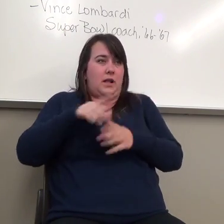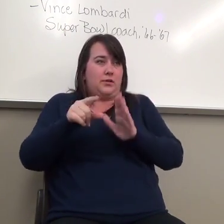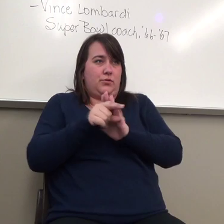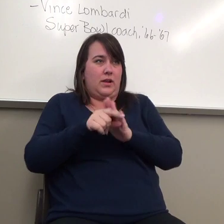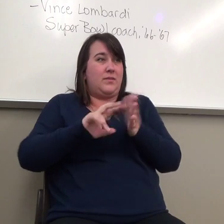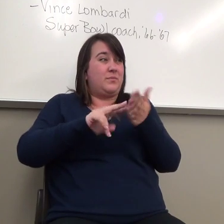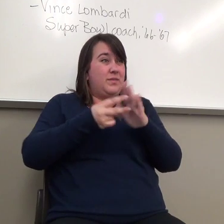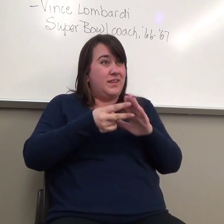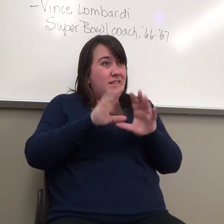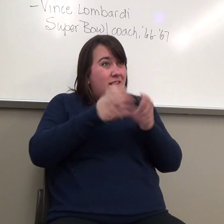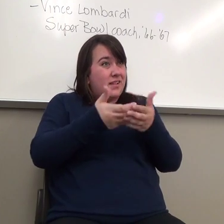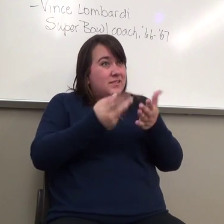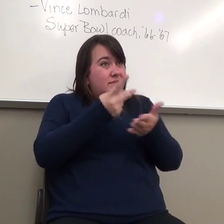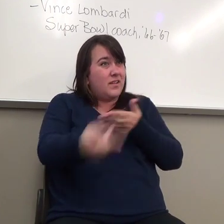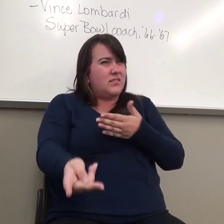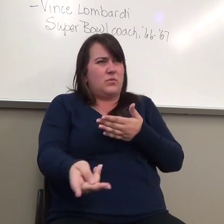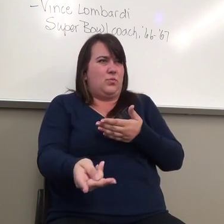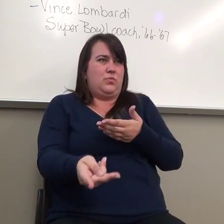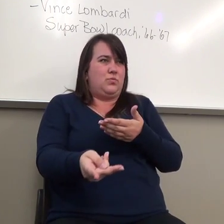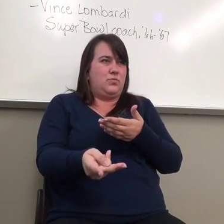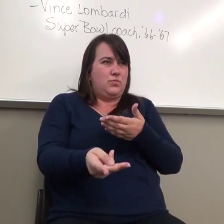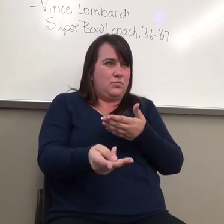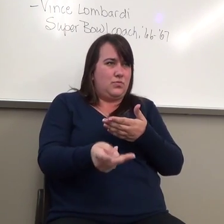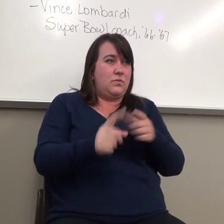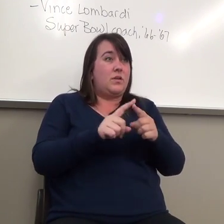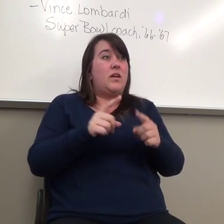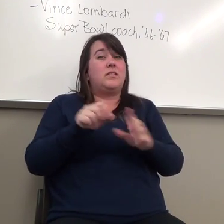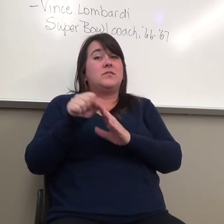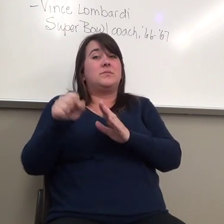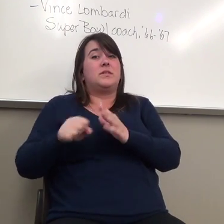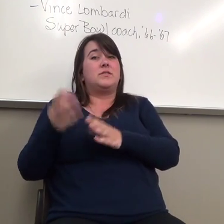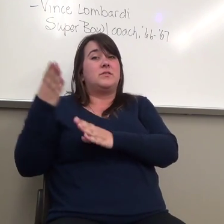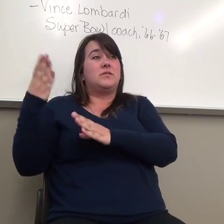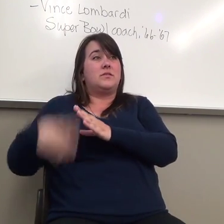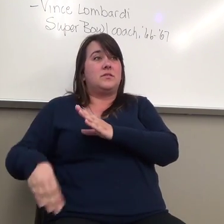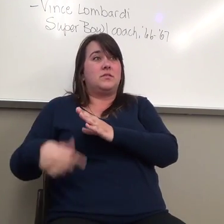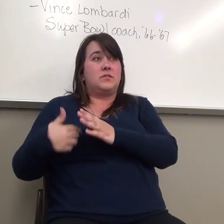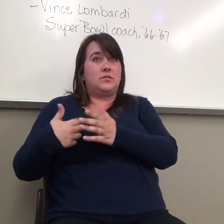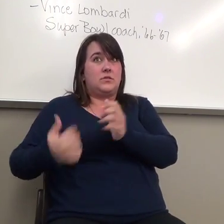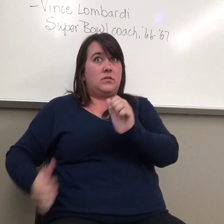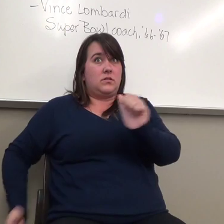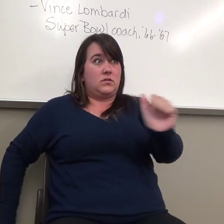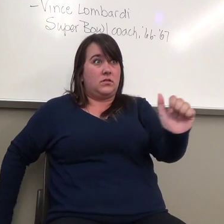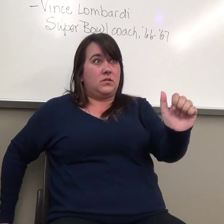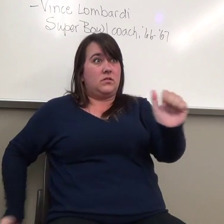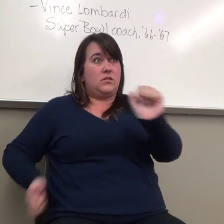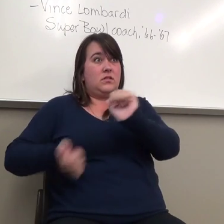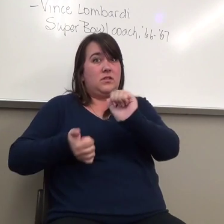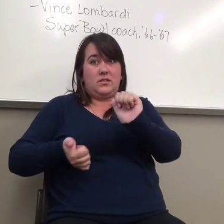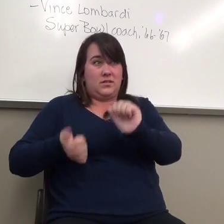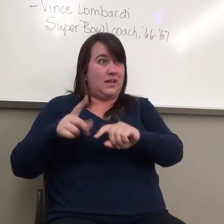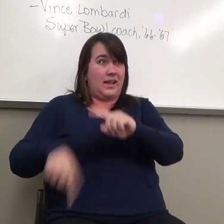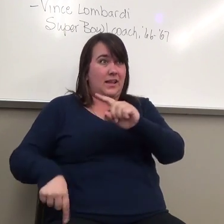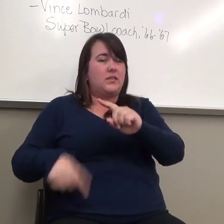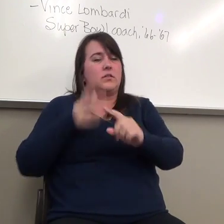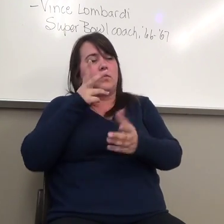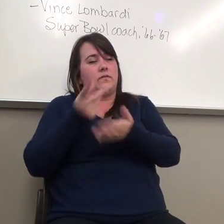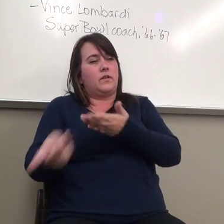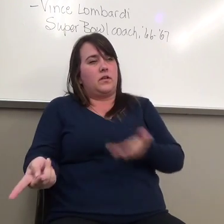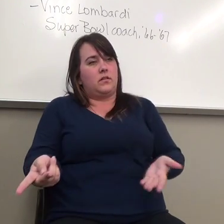class. However, if you get up to the end of the semester and you still haven't done them, then you will fail the class. So on